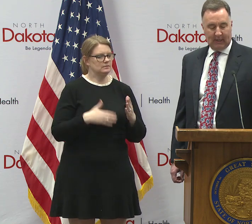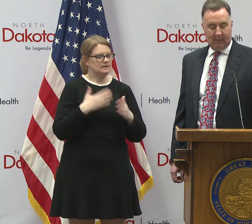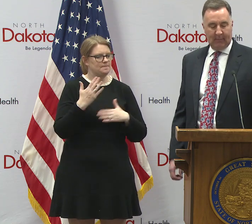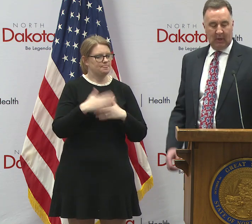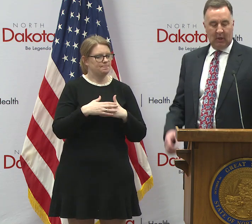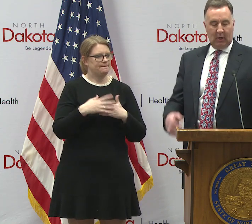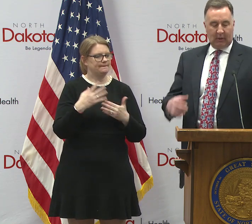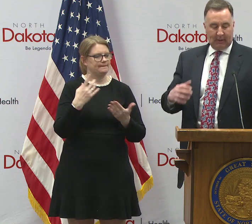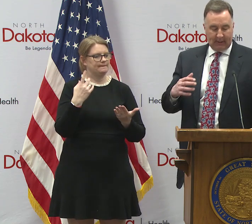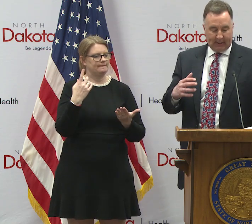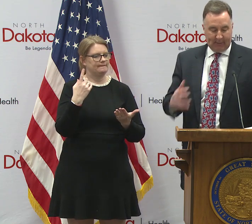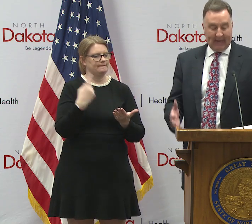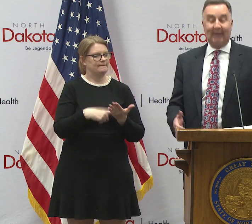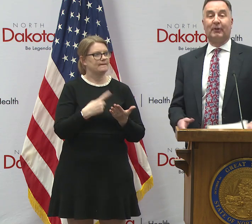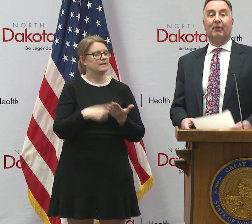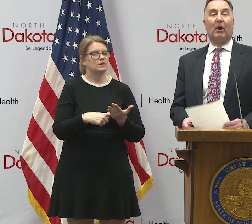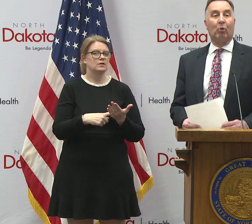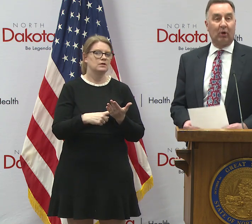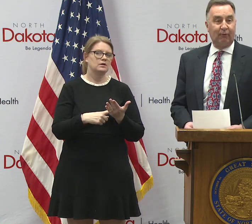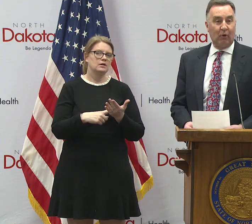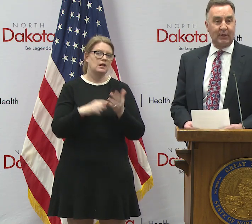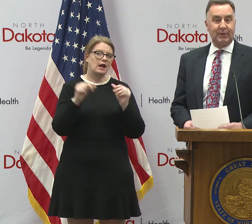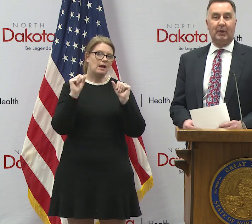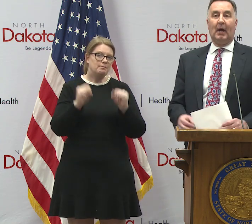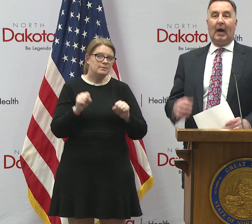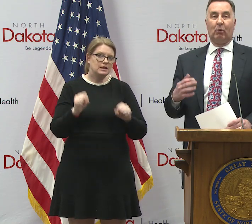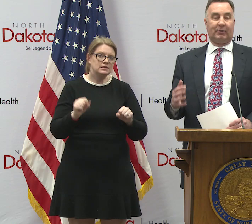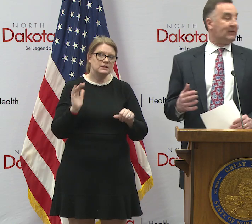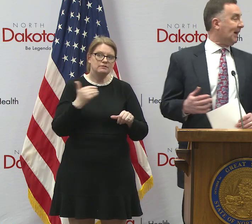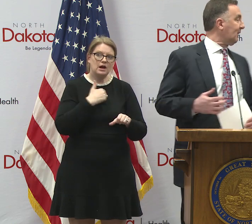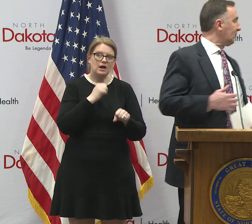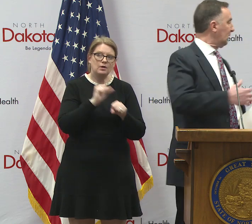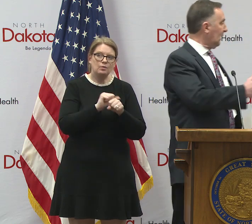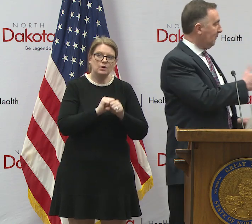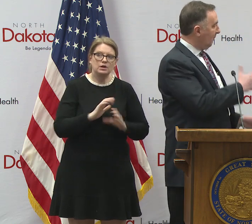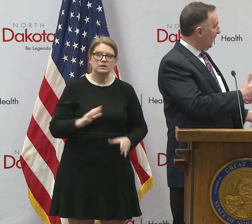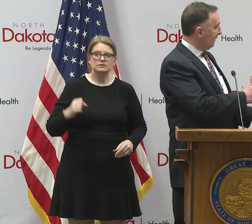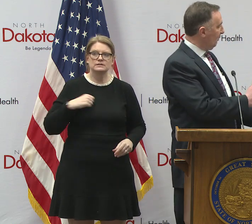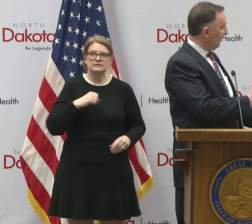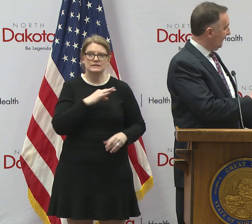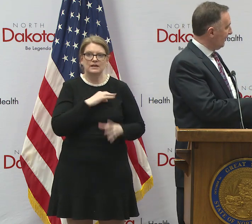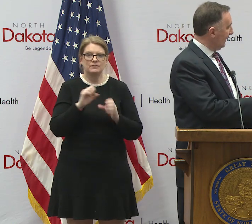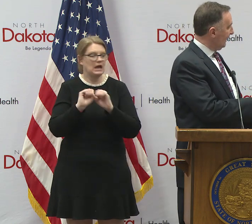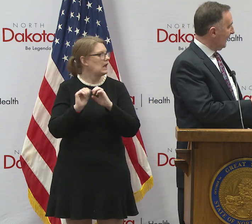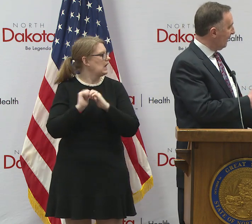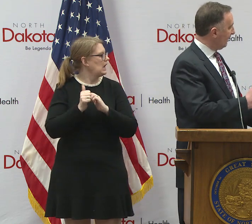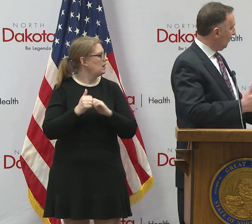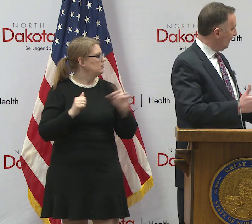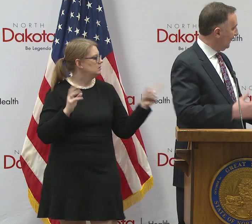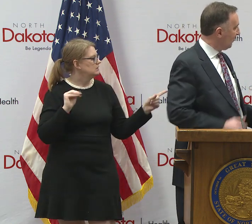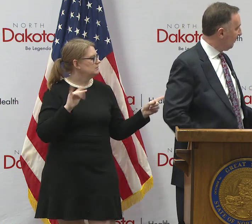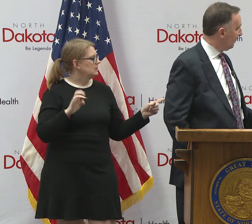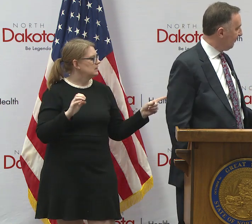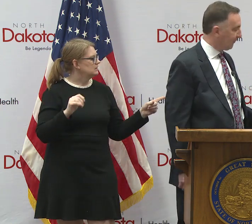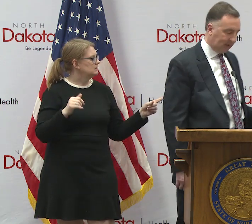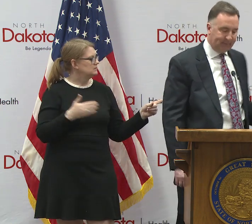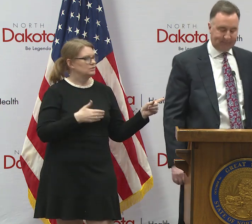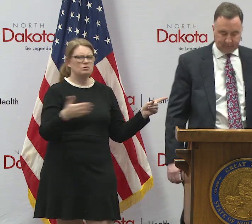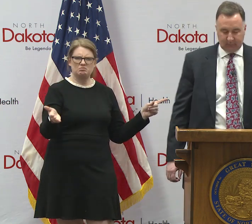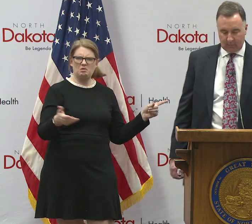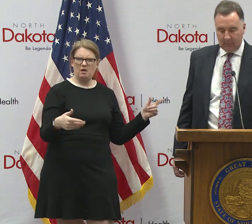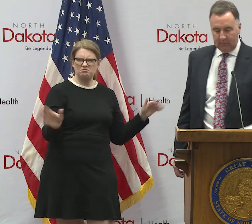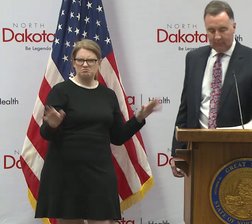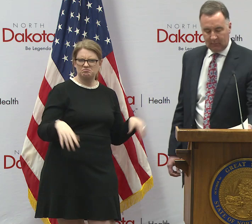about capacity of our workforce, how we're staffed. Mike, do you want to take the lead on that, or do you want me to keep going? Go ahead.